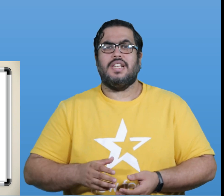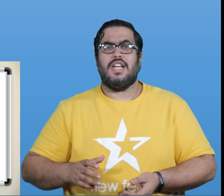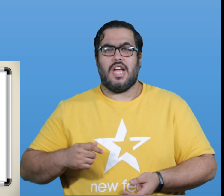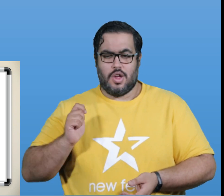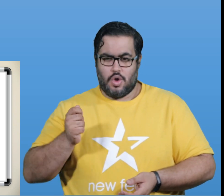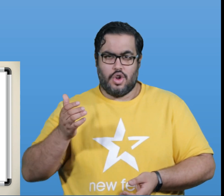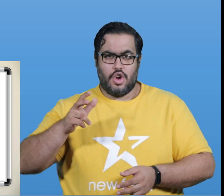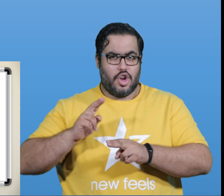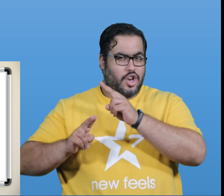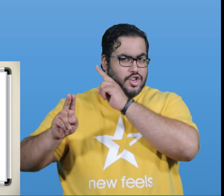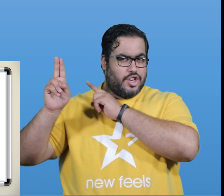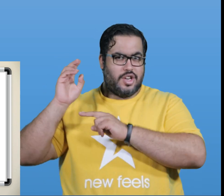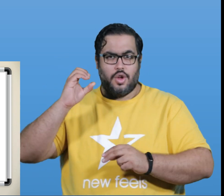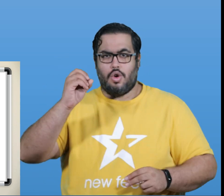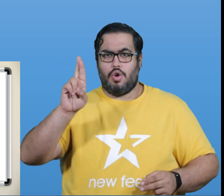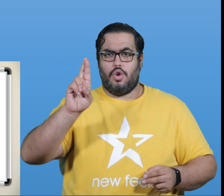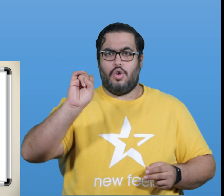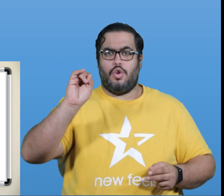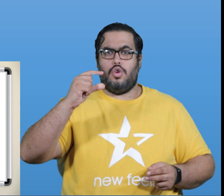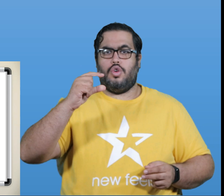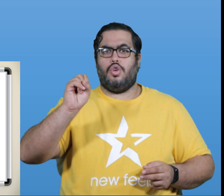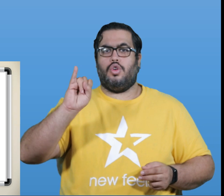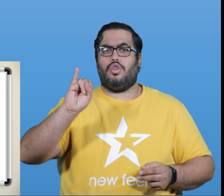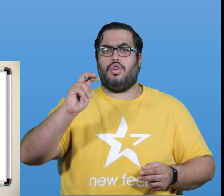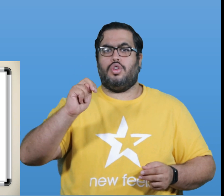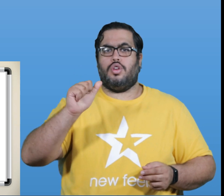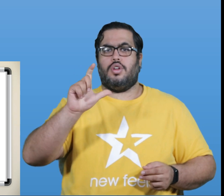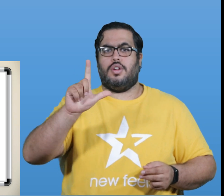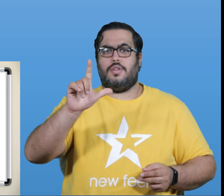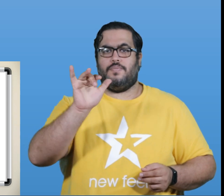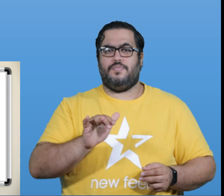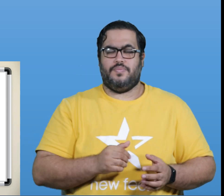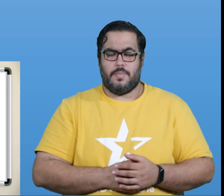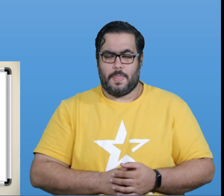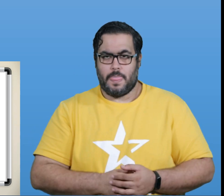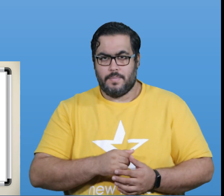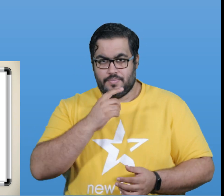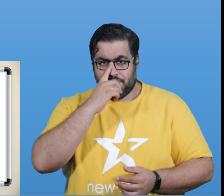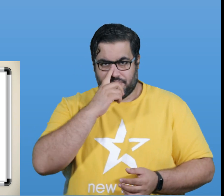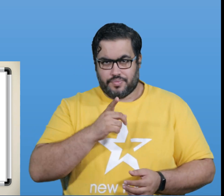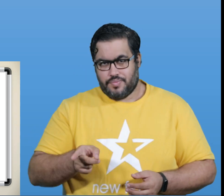a crossing point. The city grew up originally as a crossing point on the river. So that's the